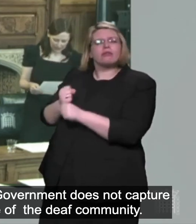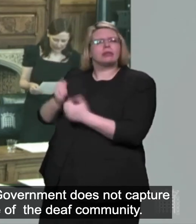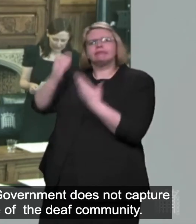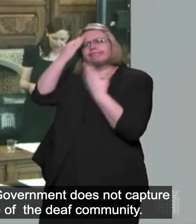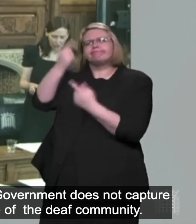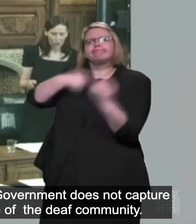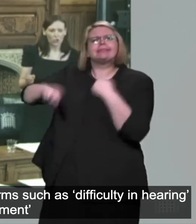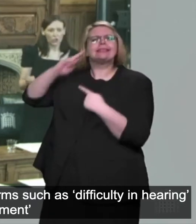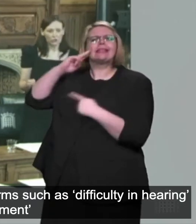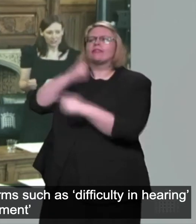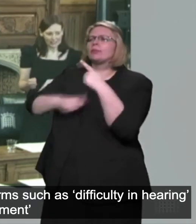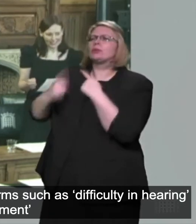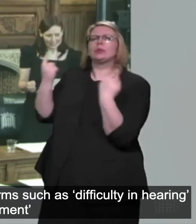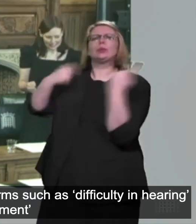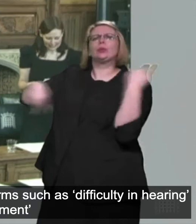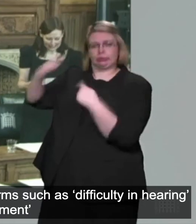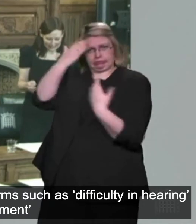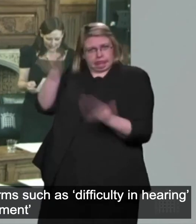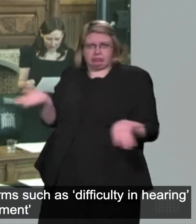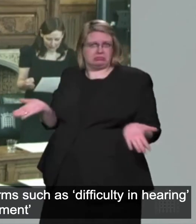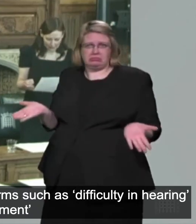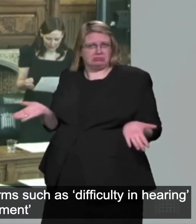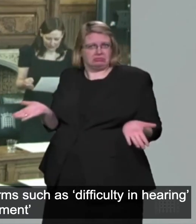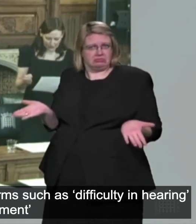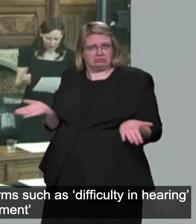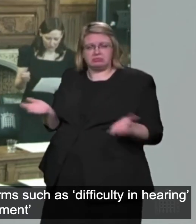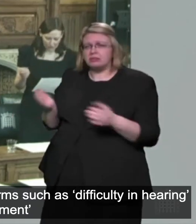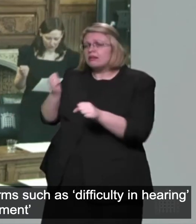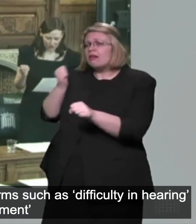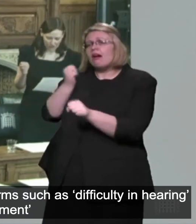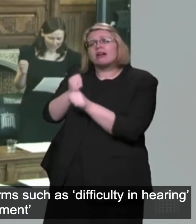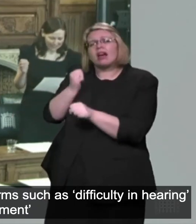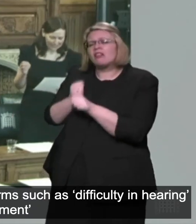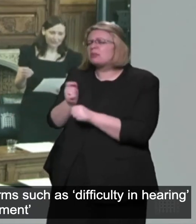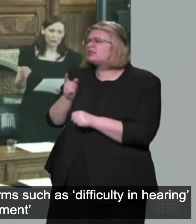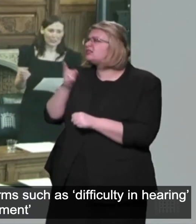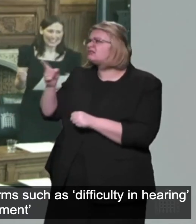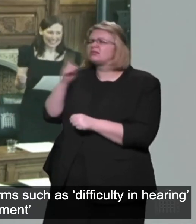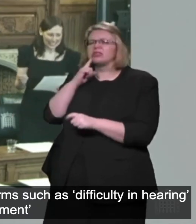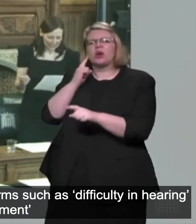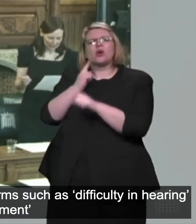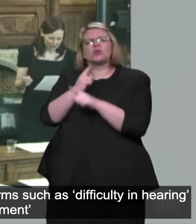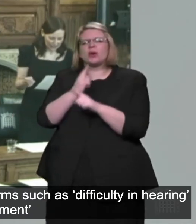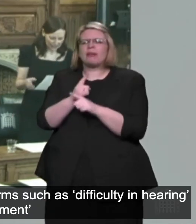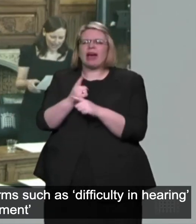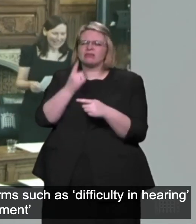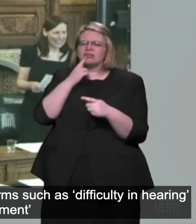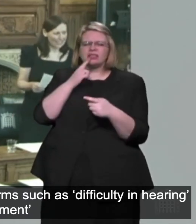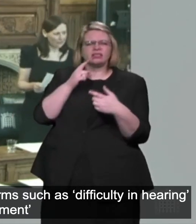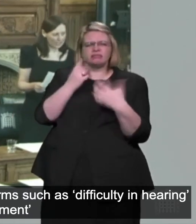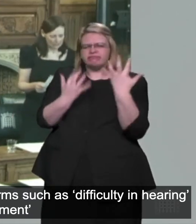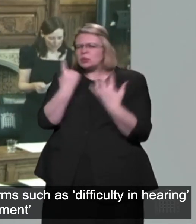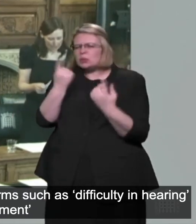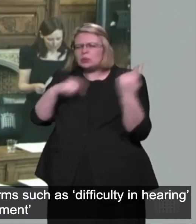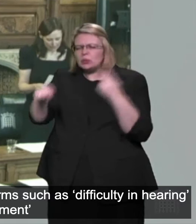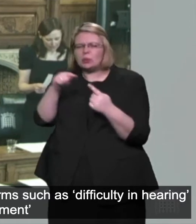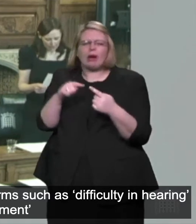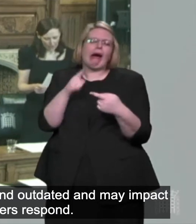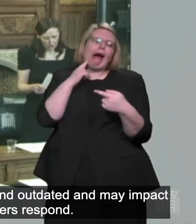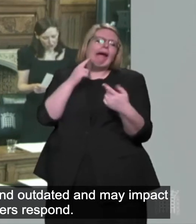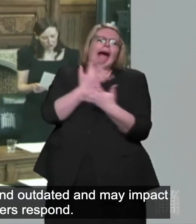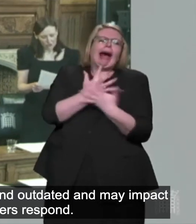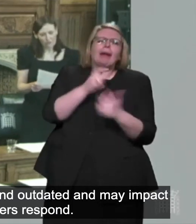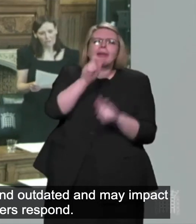deaf community. Current statistics capture people based on terms such as difficulty in hearing and hearing